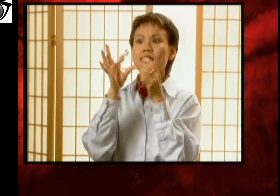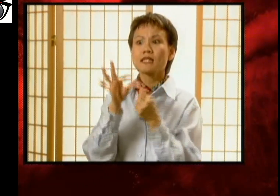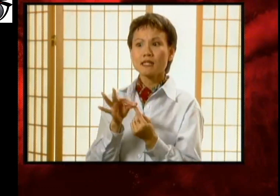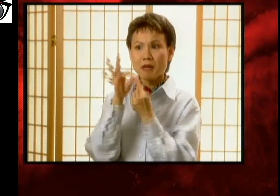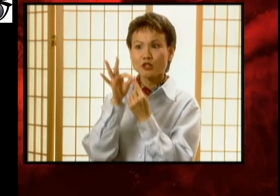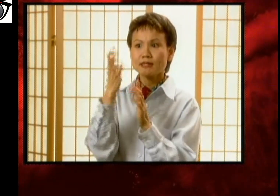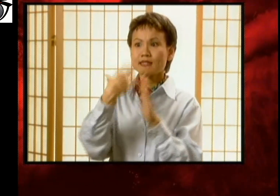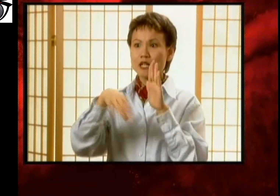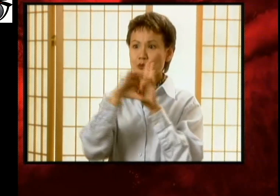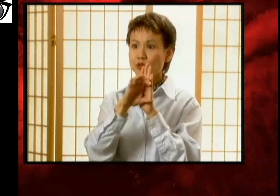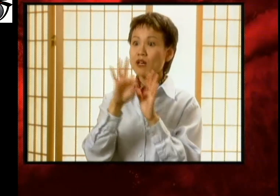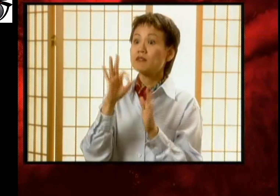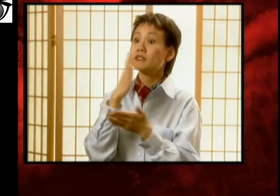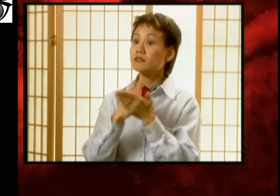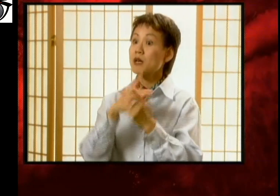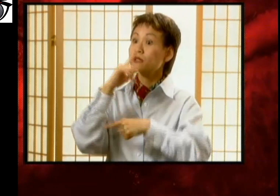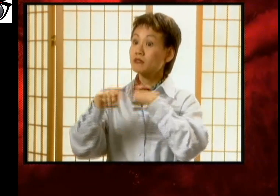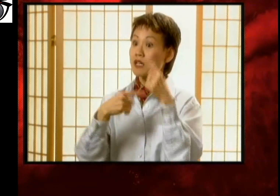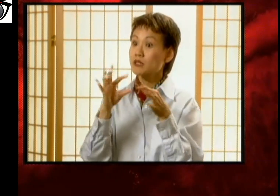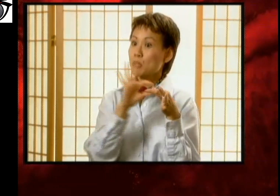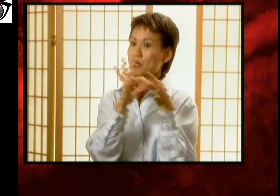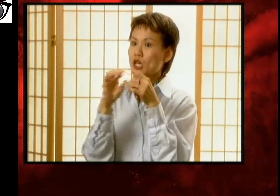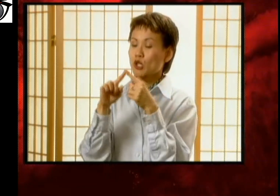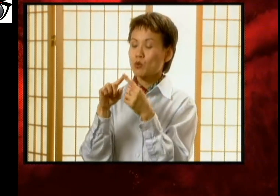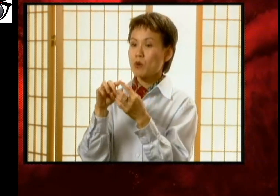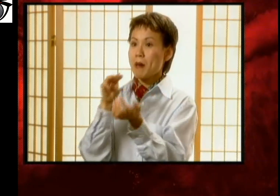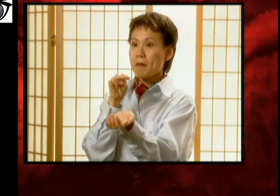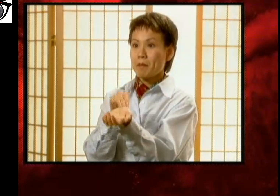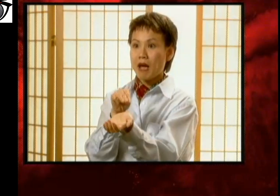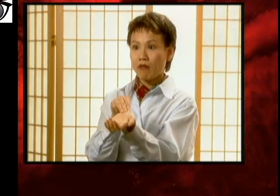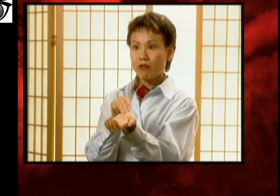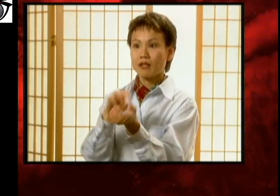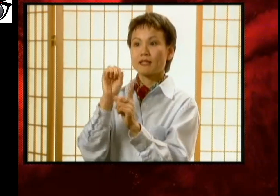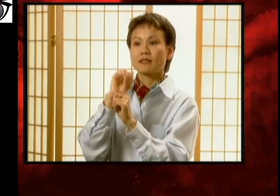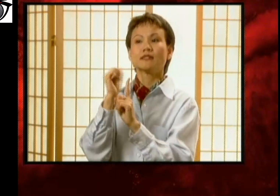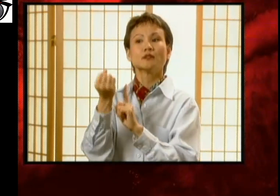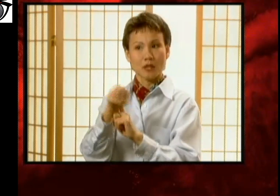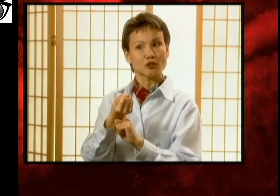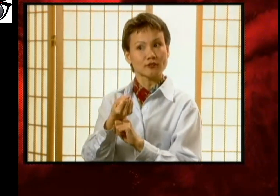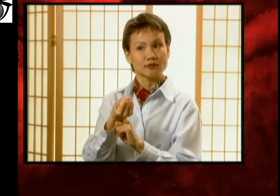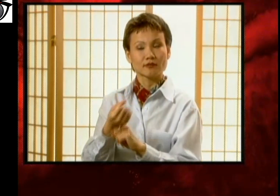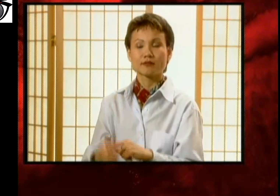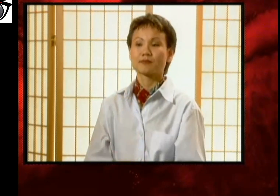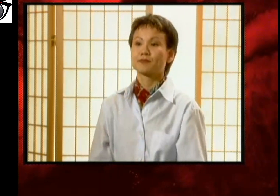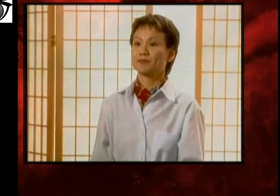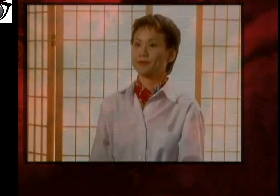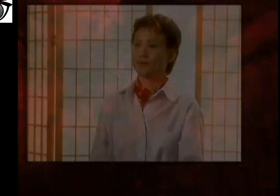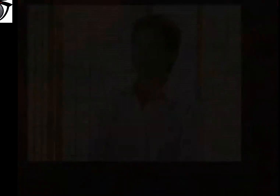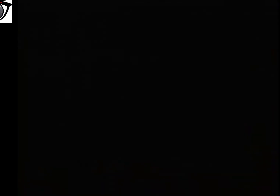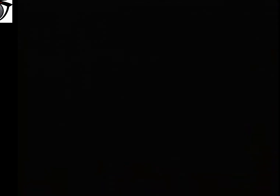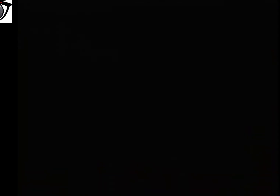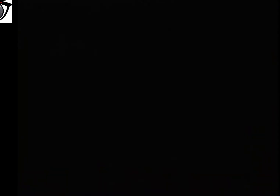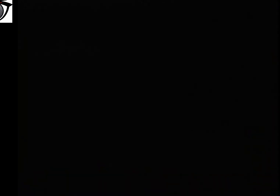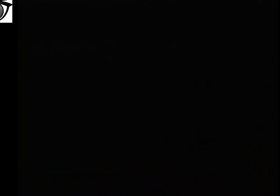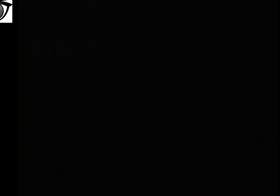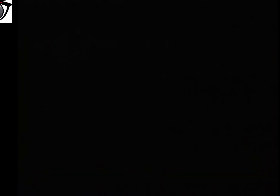very special characteristic of some signs related to medical situations.